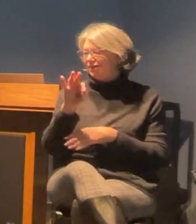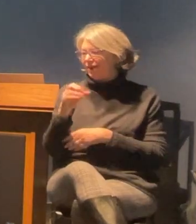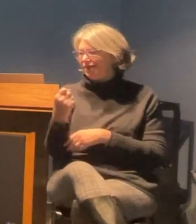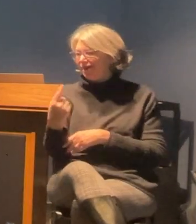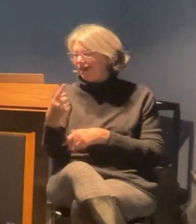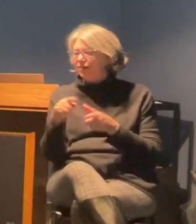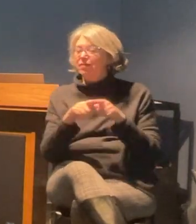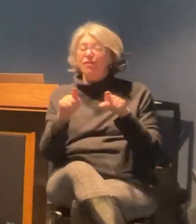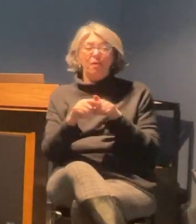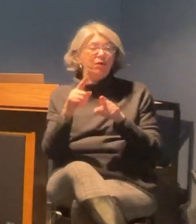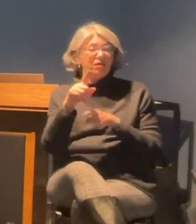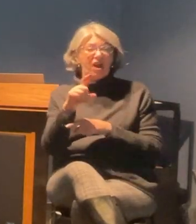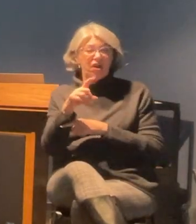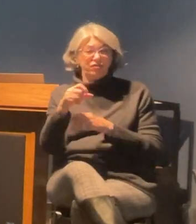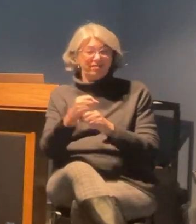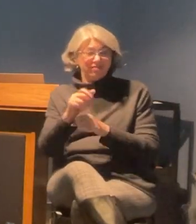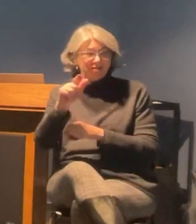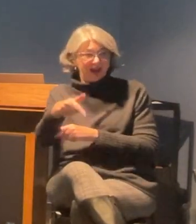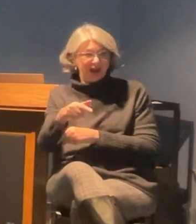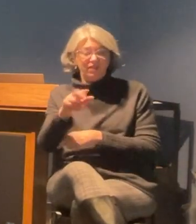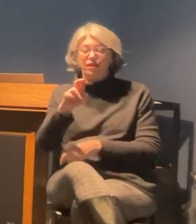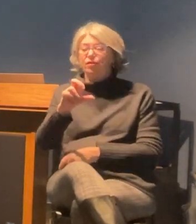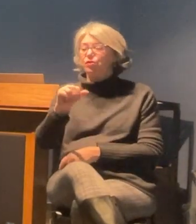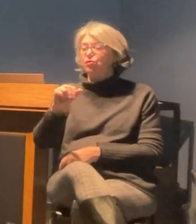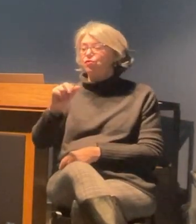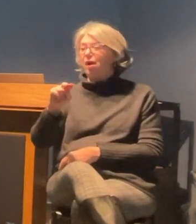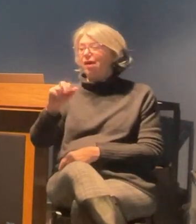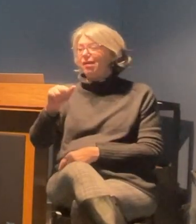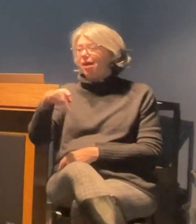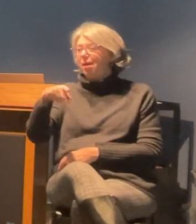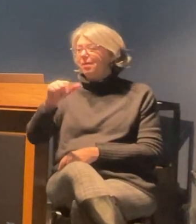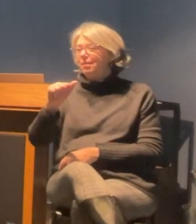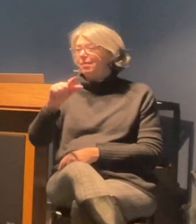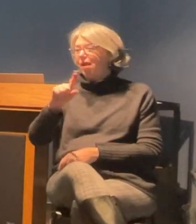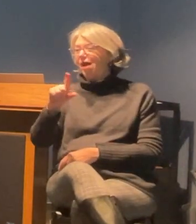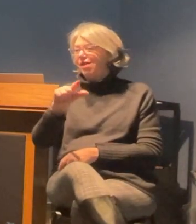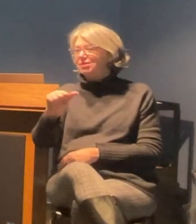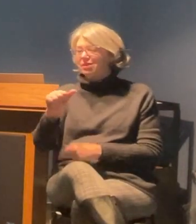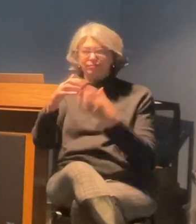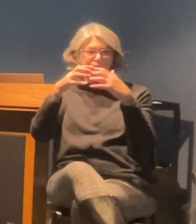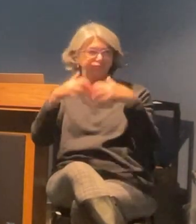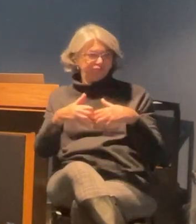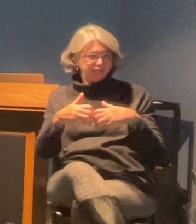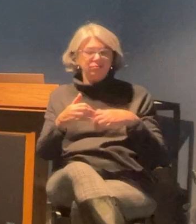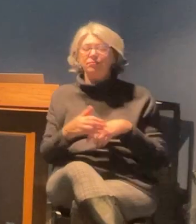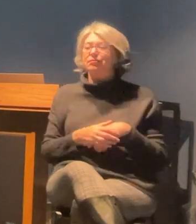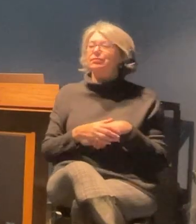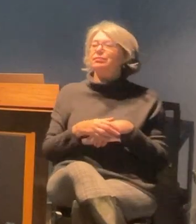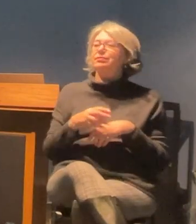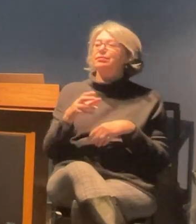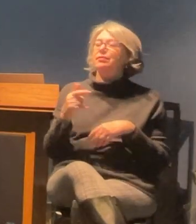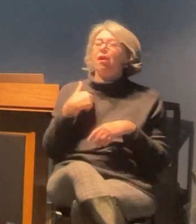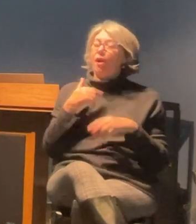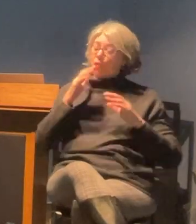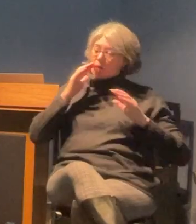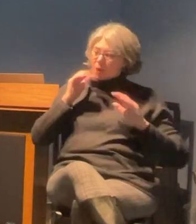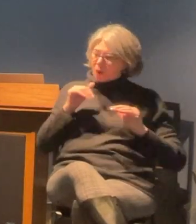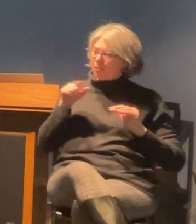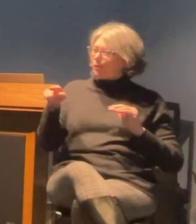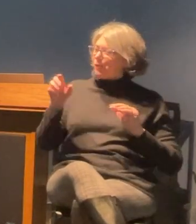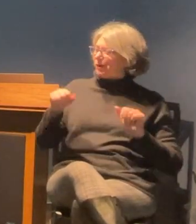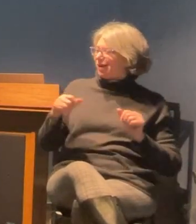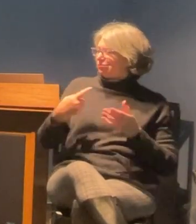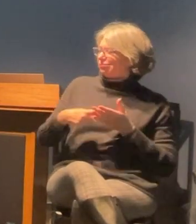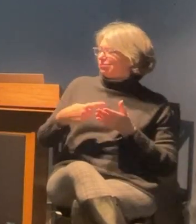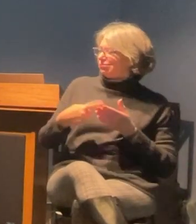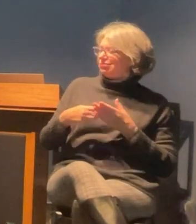and then almost a century later, the Rana Plaza factory collapse. So I was hoping that you can